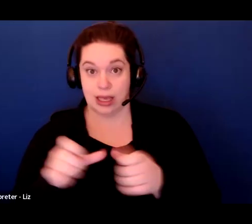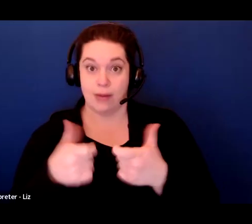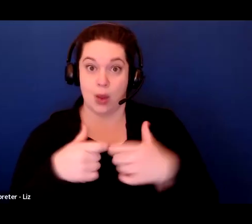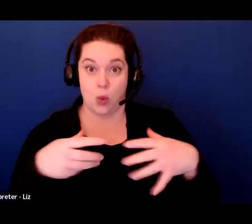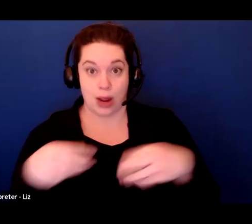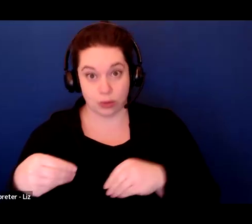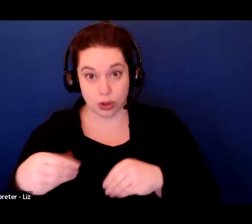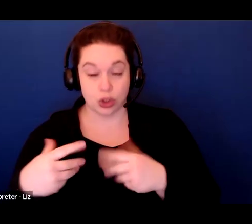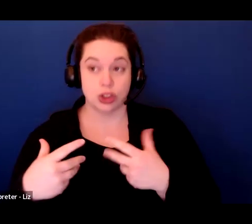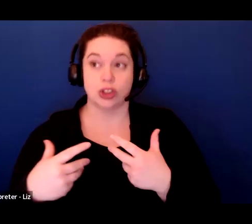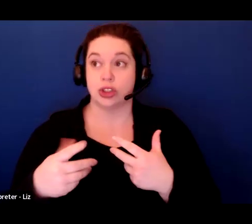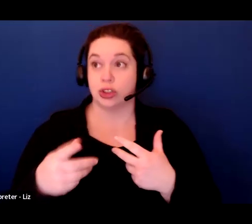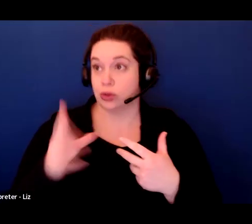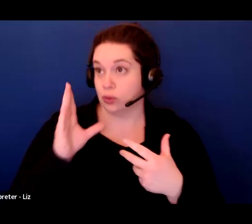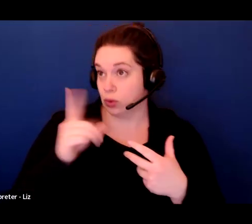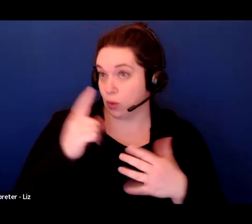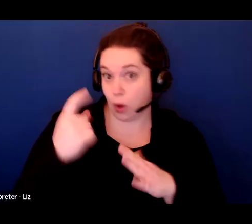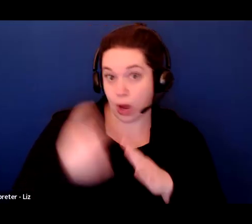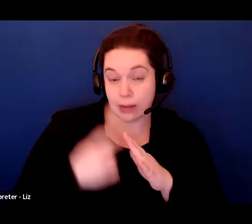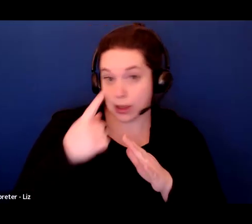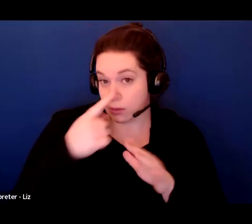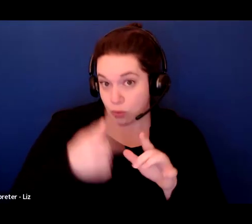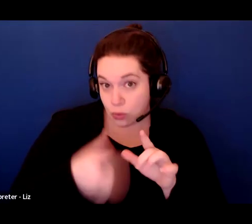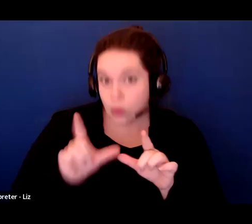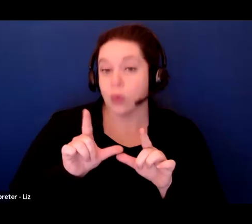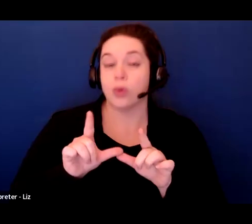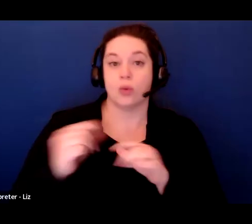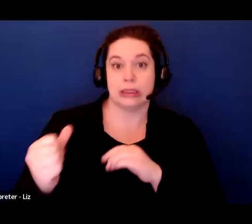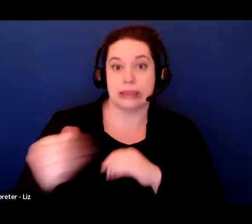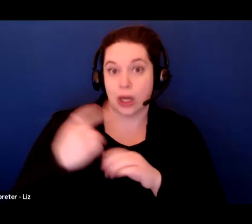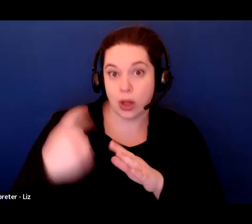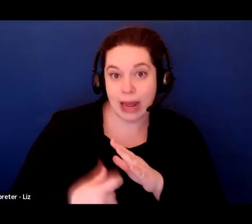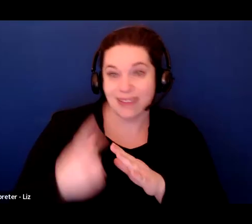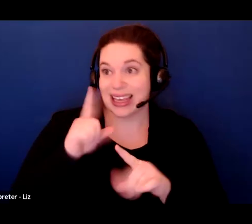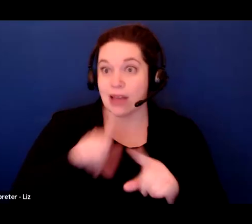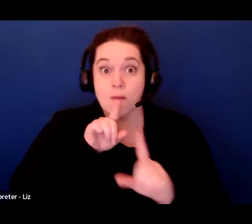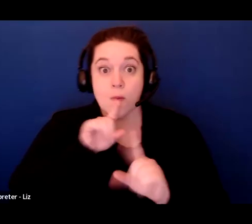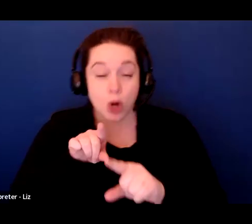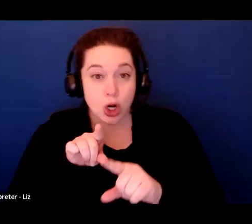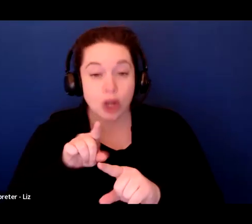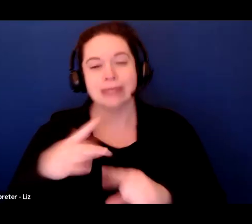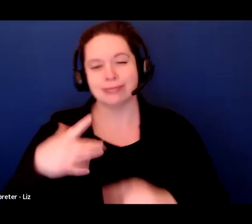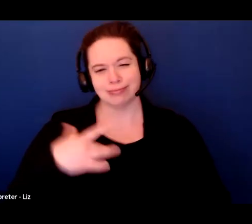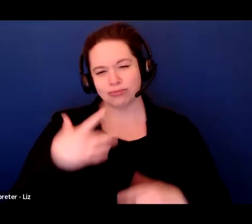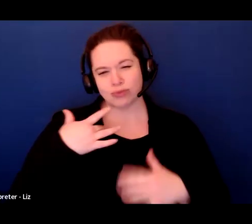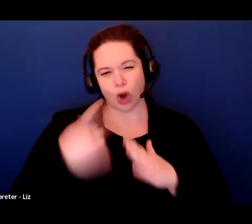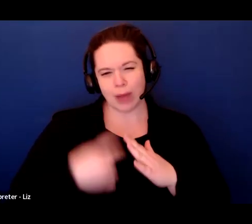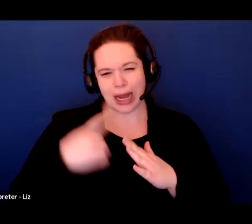outage, will you automatically renew it? Will it automatically come? It usually does anyway, but